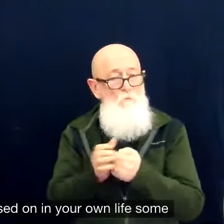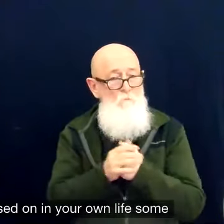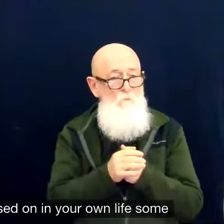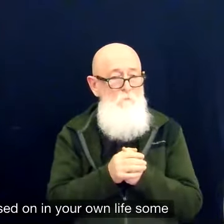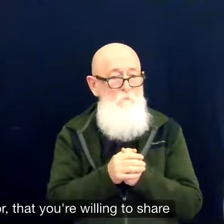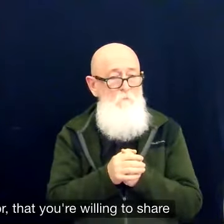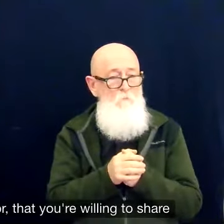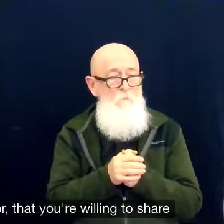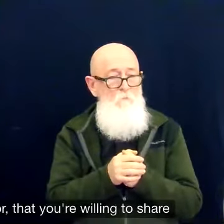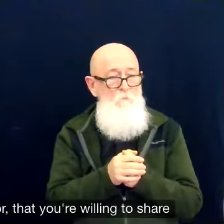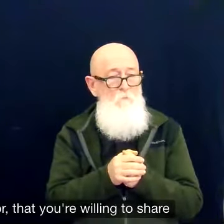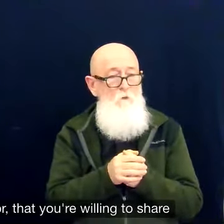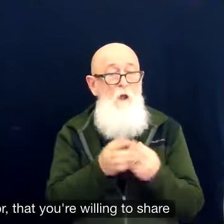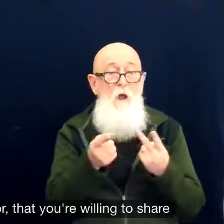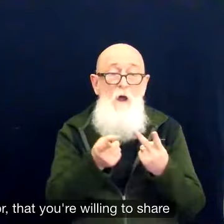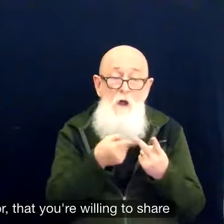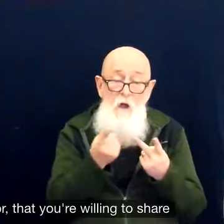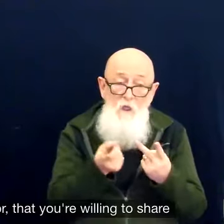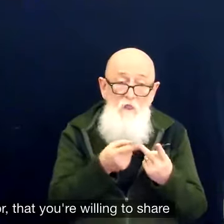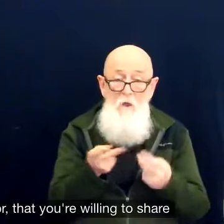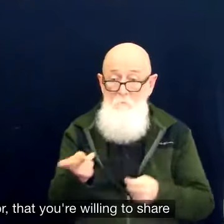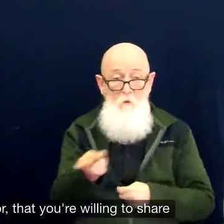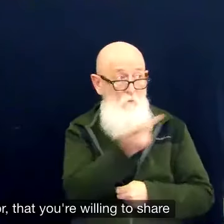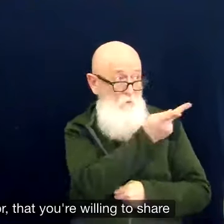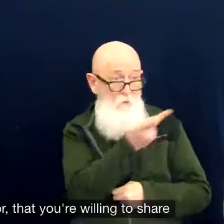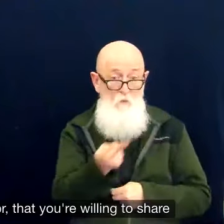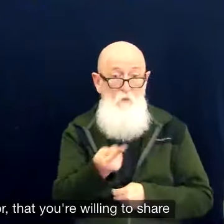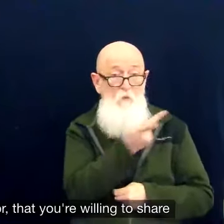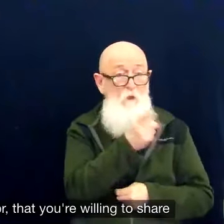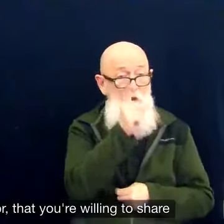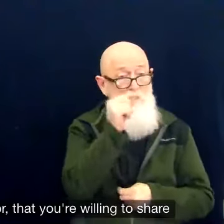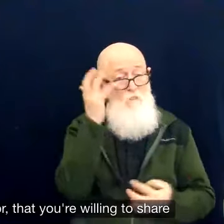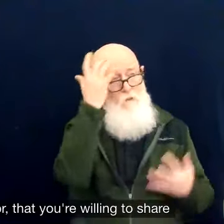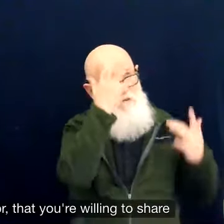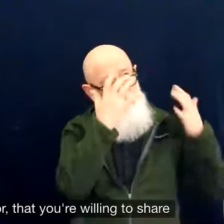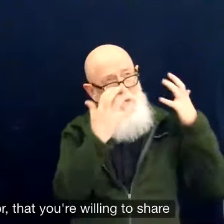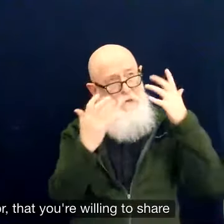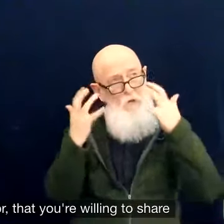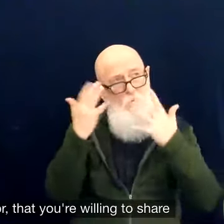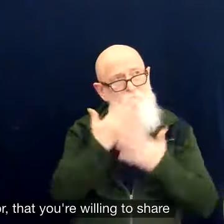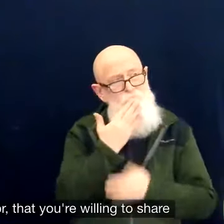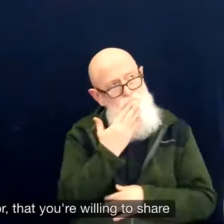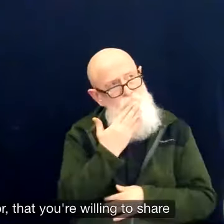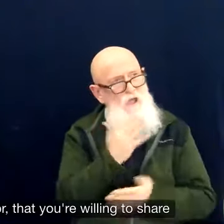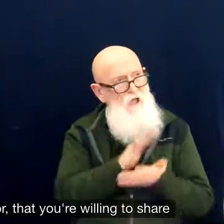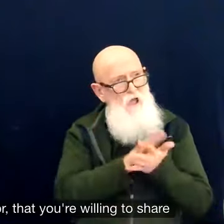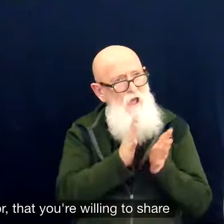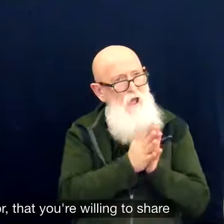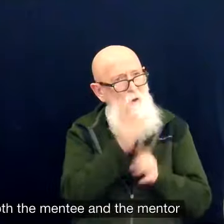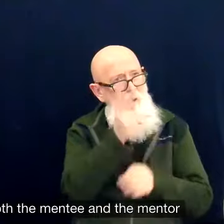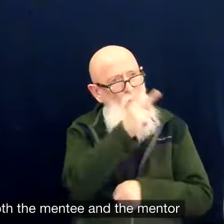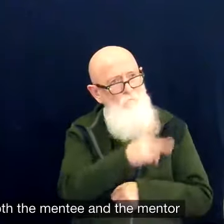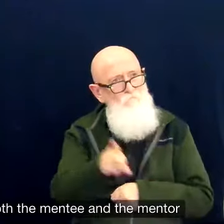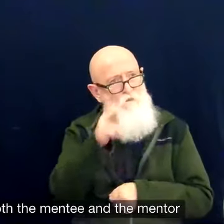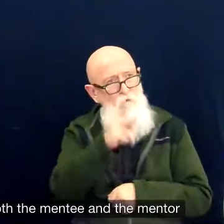Another thing for both the mentee and the mentor to consider is how often they would want to meet